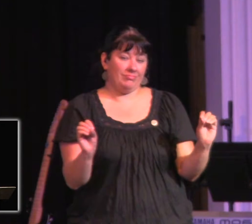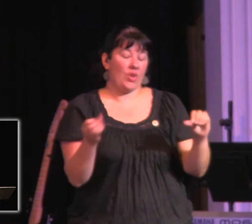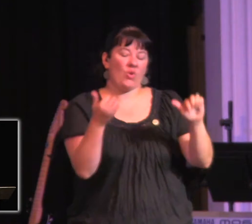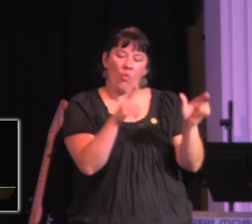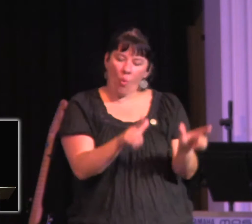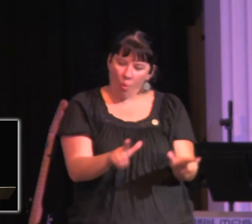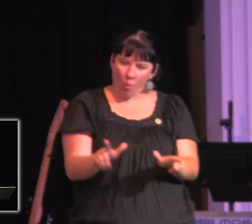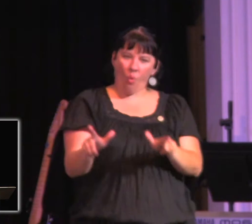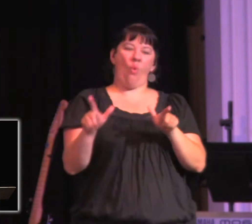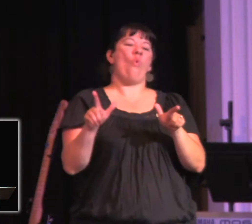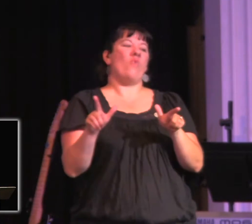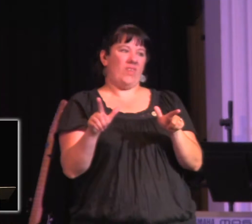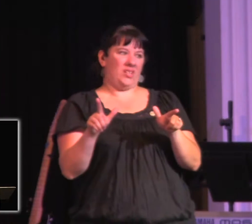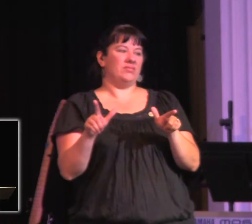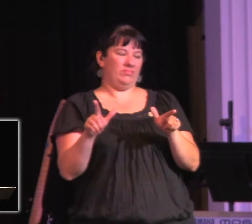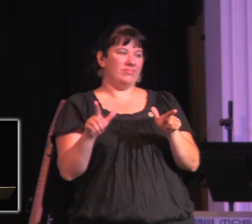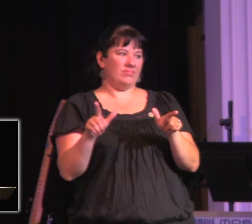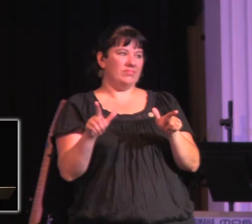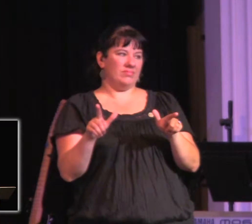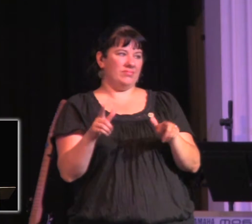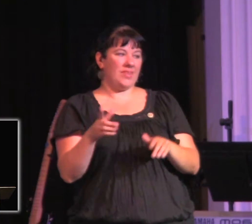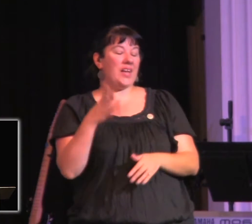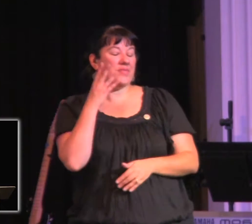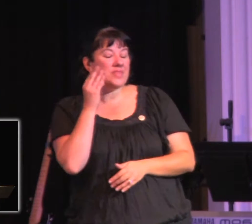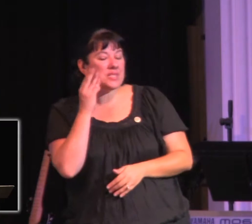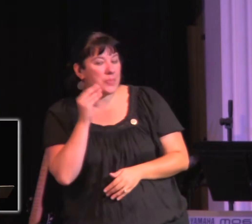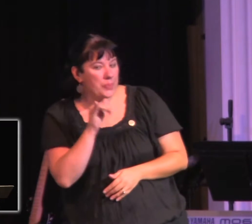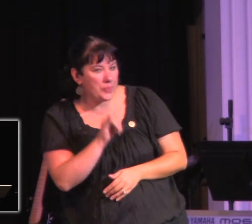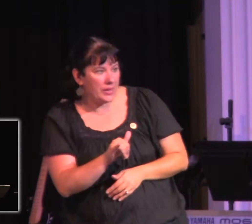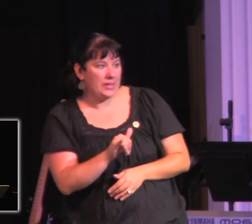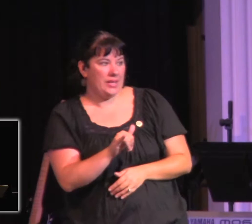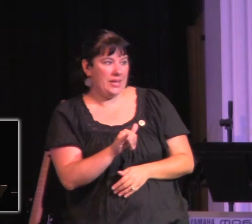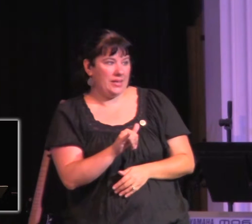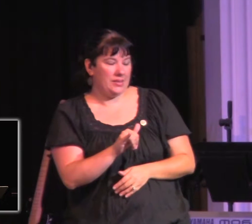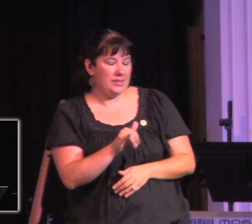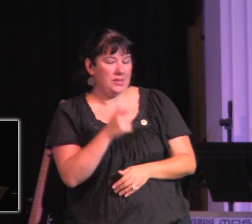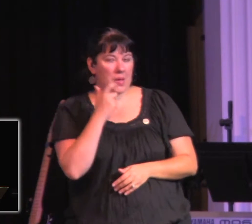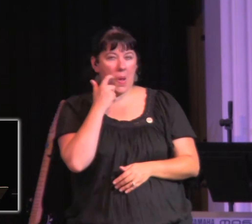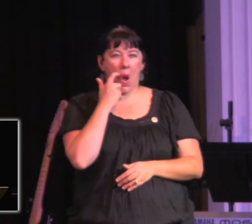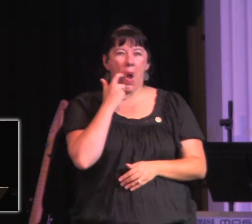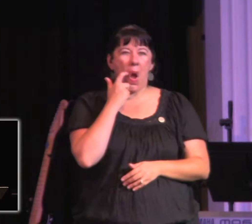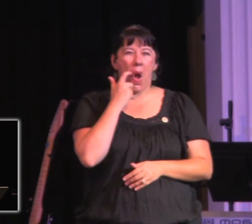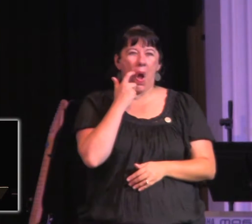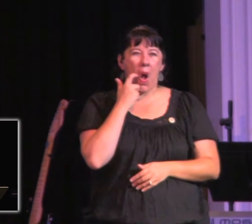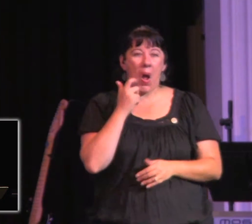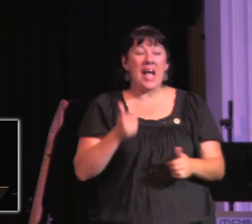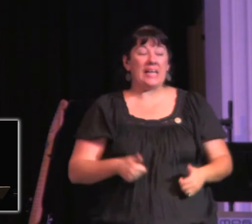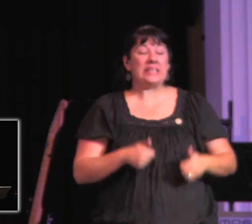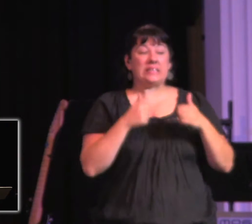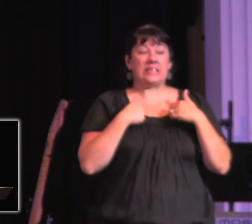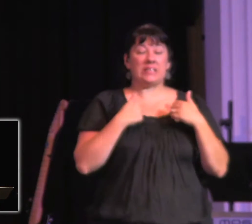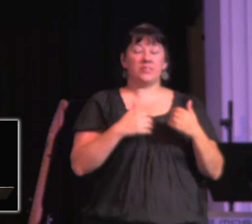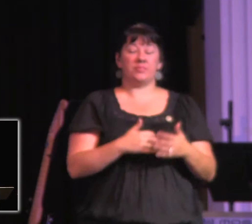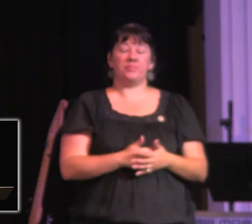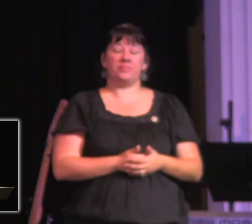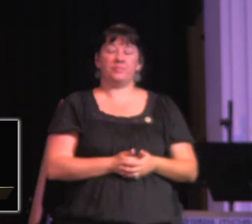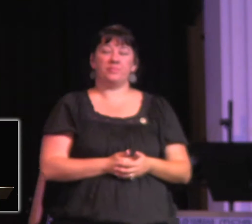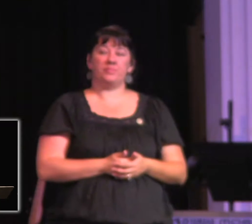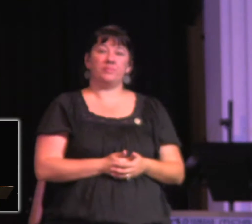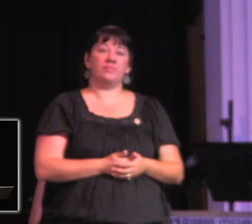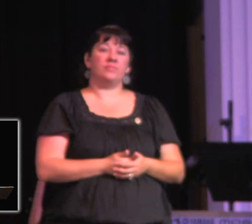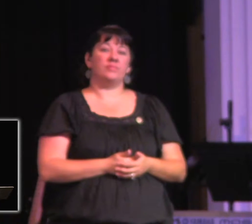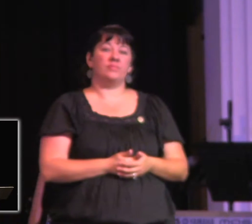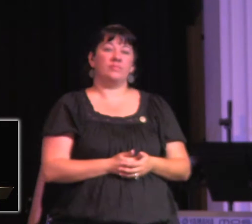all been marred and scarred and tainted and messed up by something that we've experienced in life. And you know what?